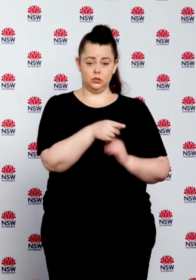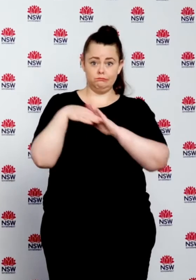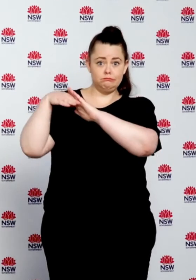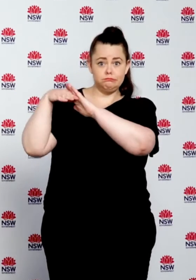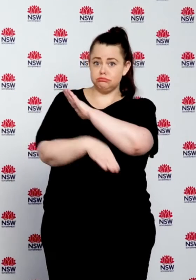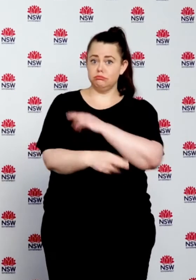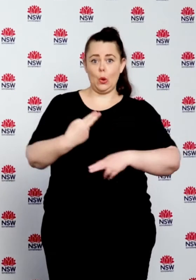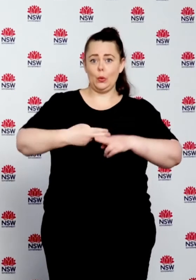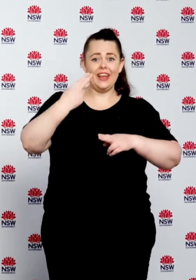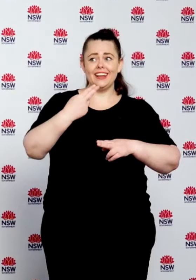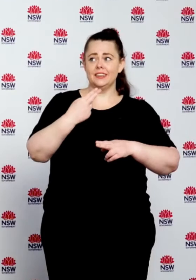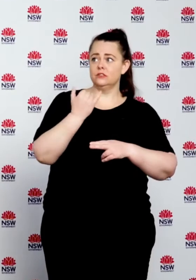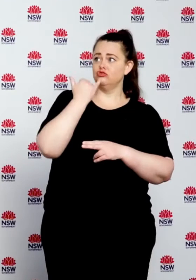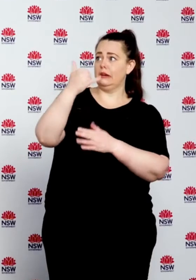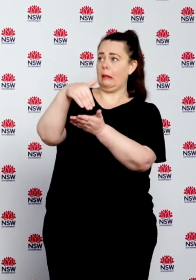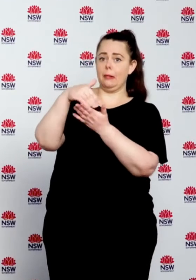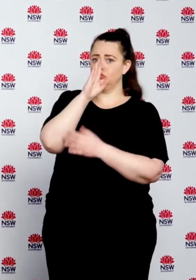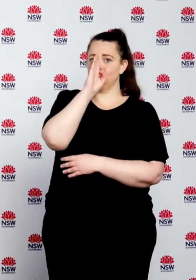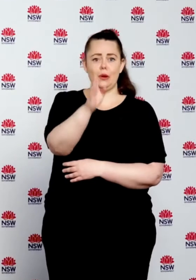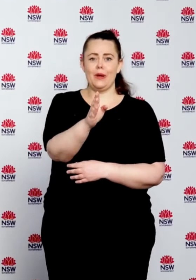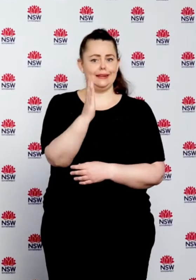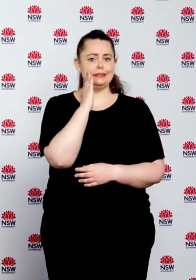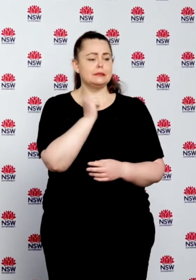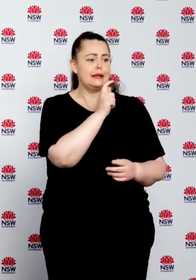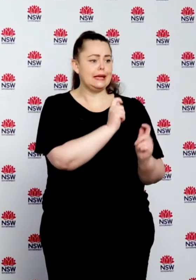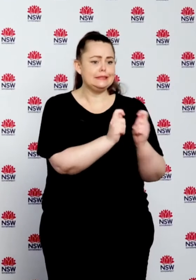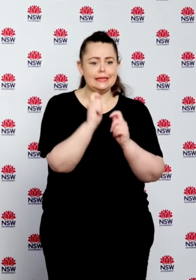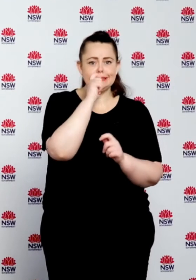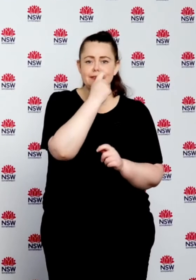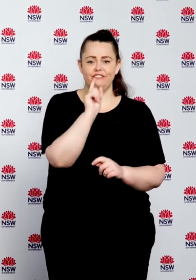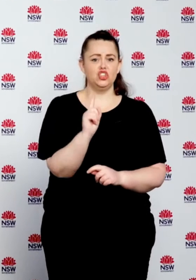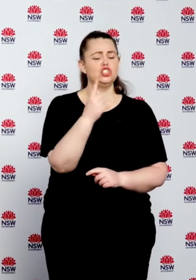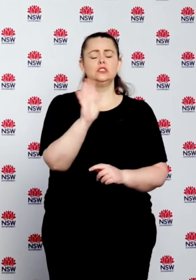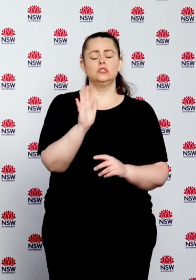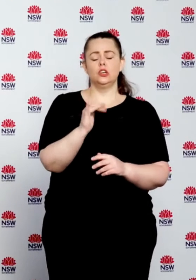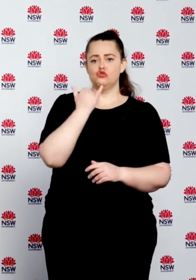sooner rather than later, get medical help, and in an emergency, call 000.